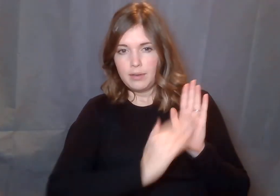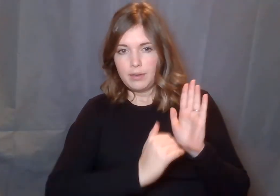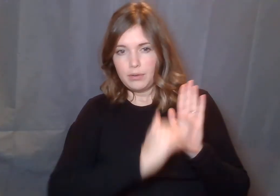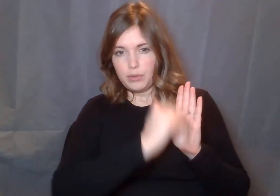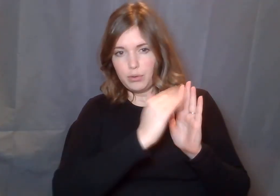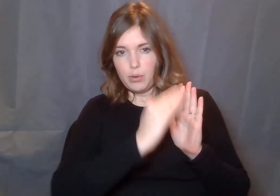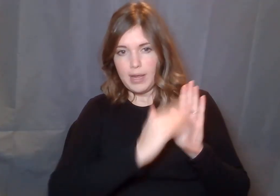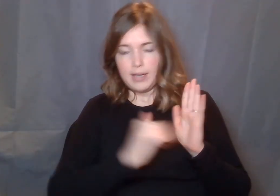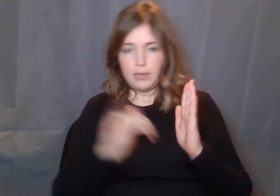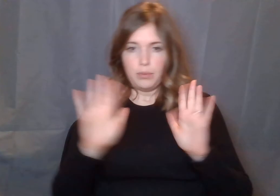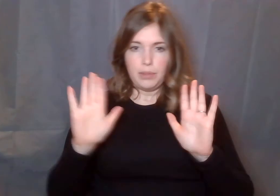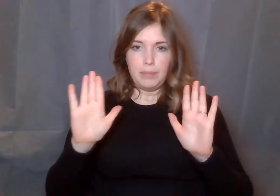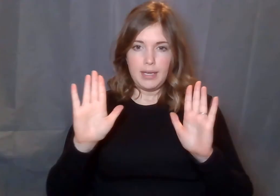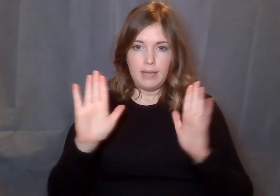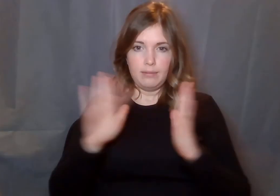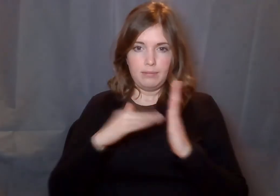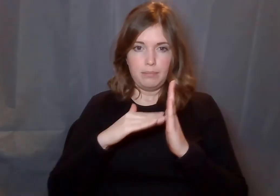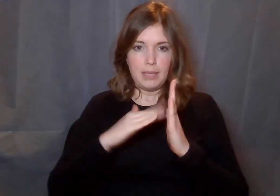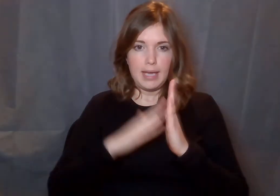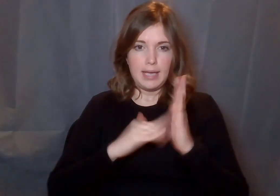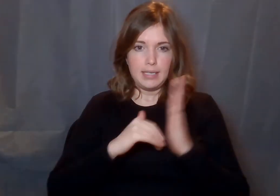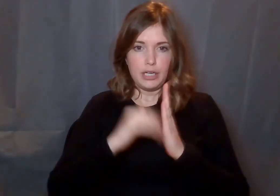is two-handed with the big hand here.